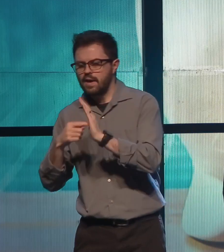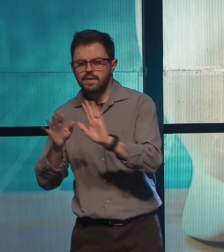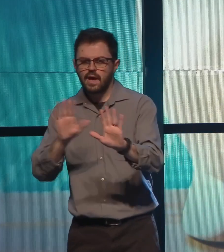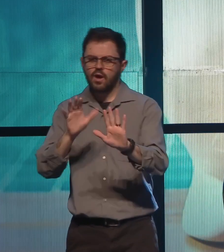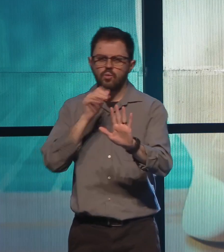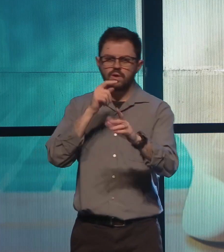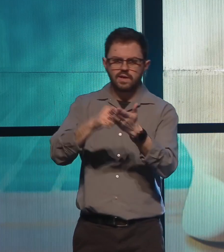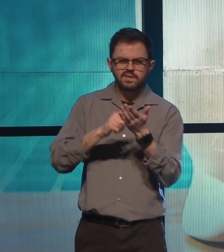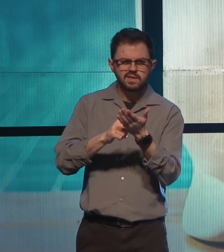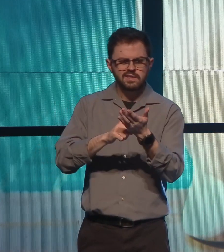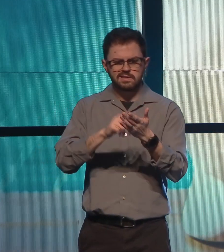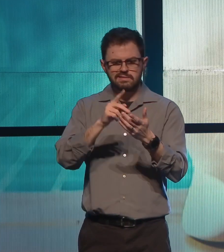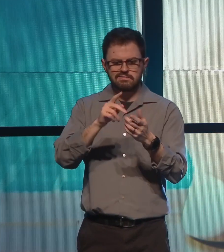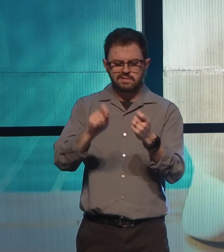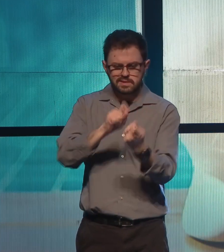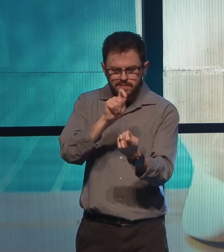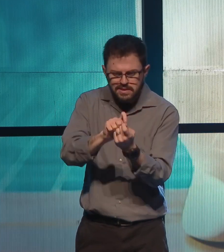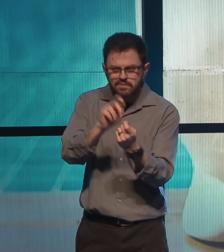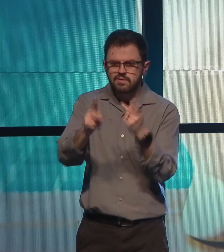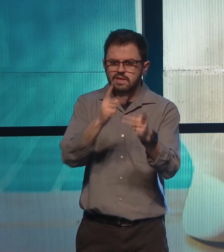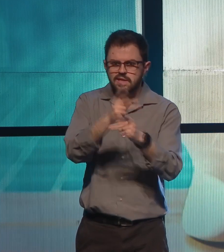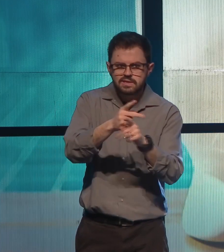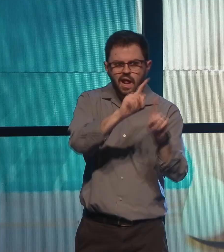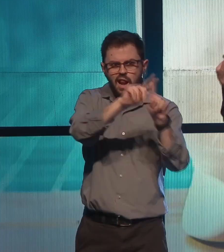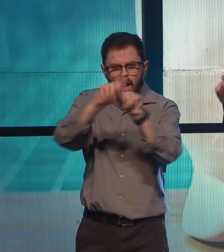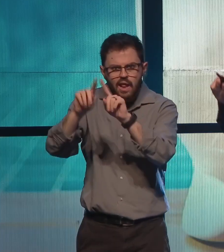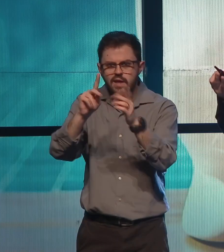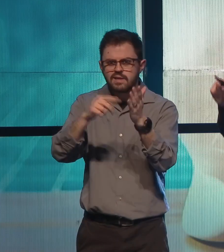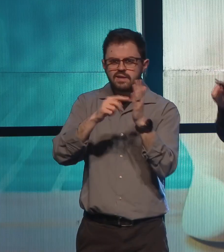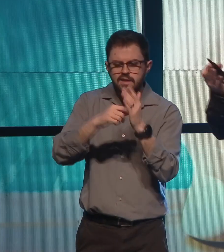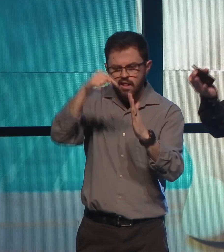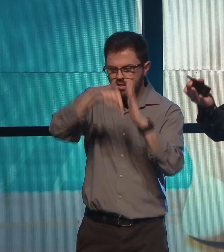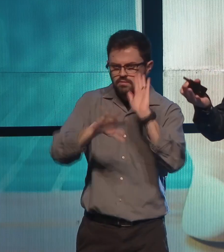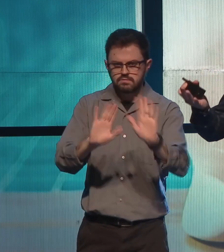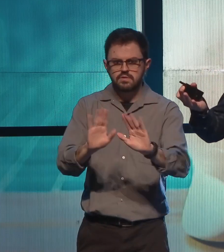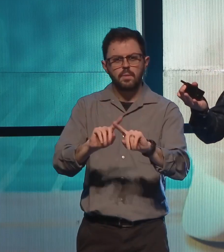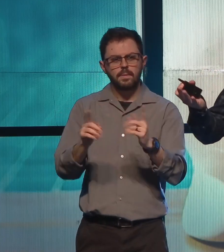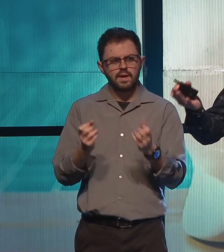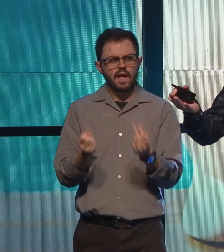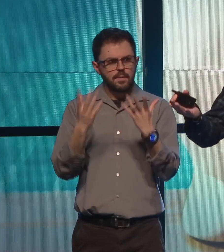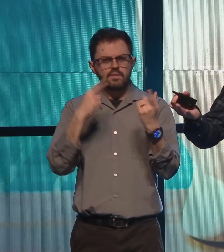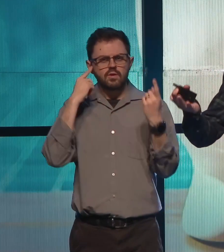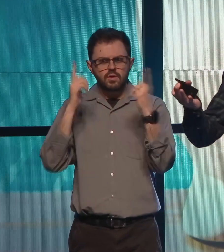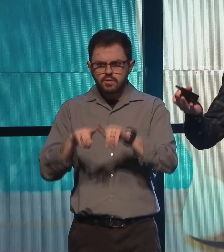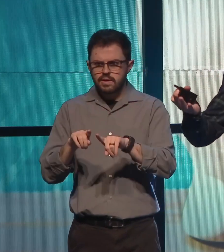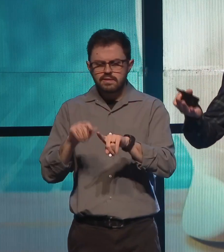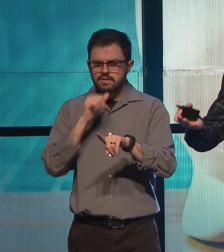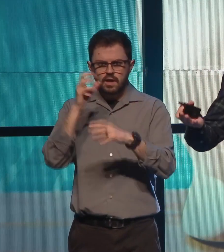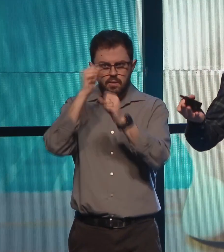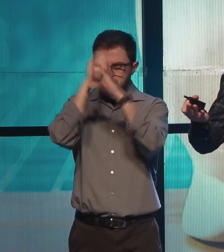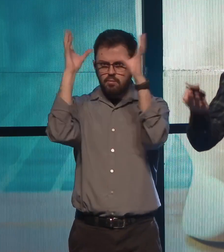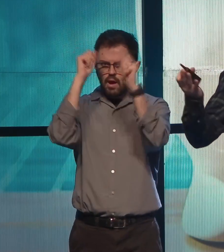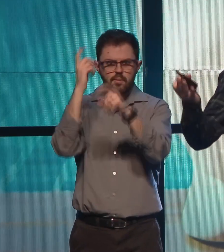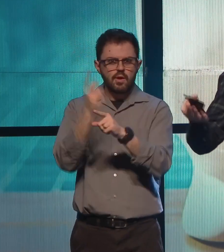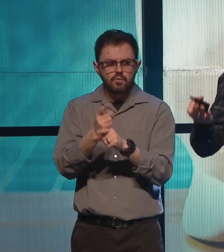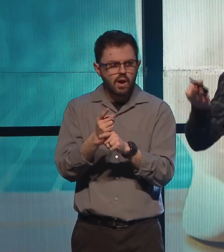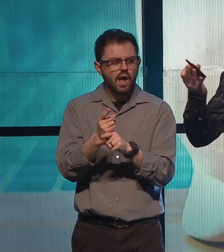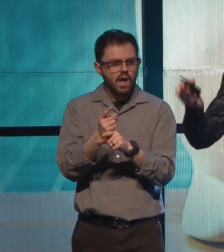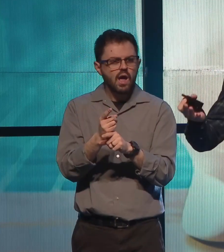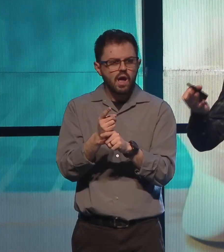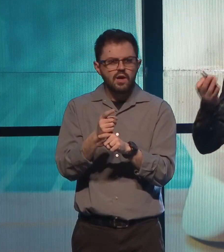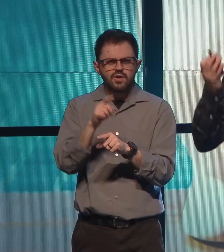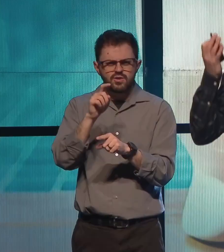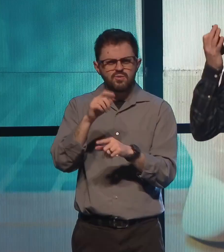talking about debt, but I'm just saying that how many of y'all would agree? Like, is that, I'm not trying to blow your mind here. Yeah. You should